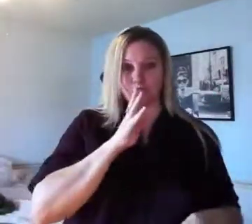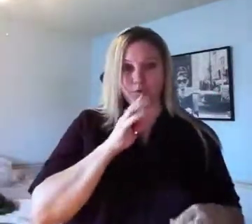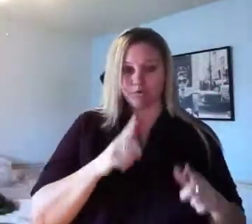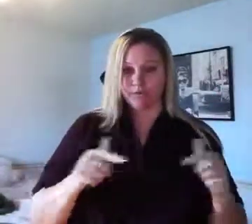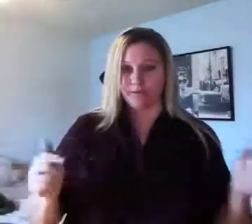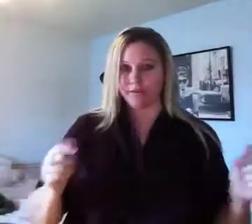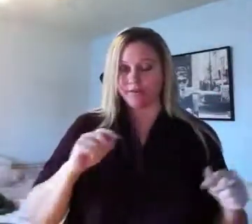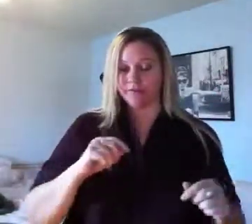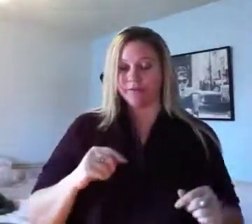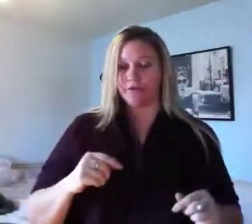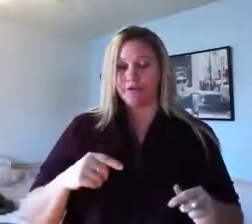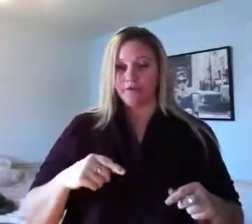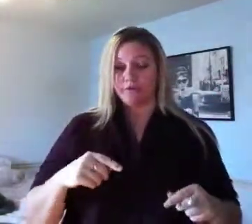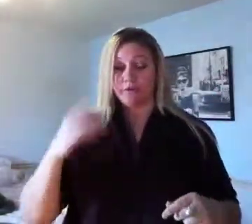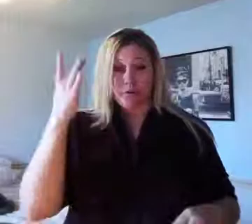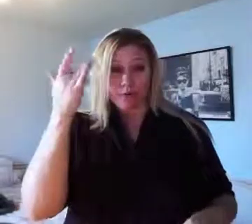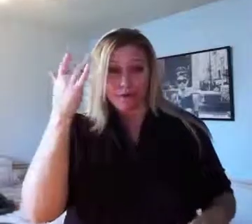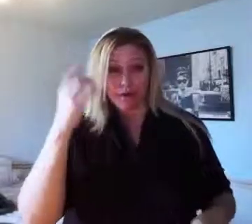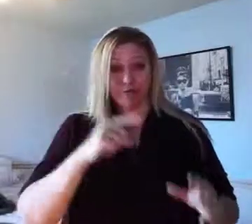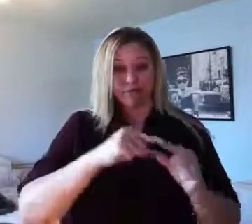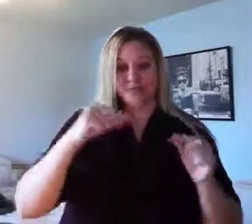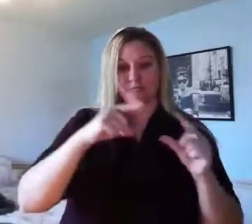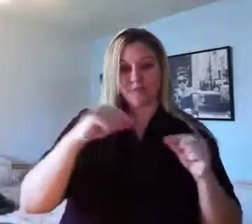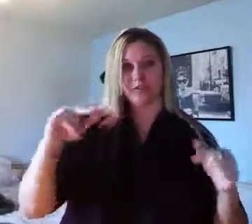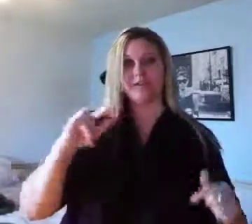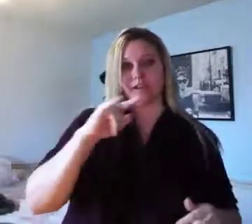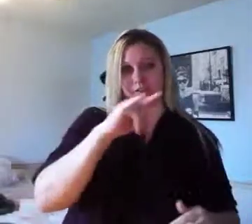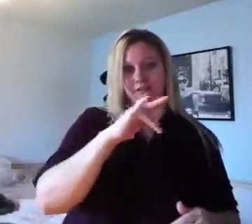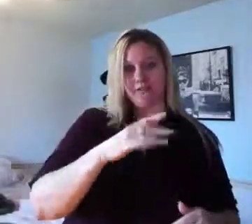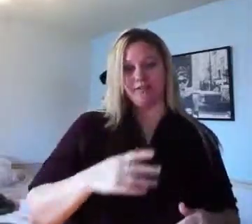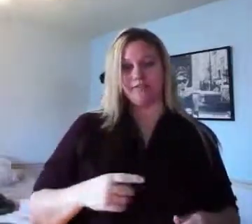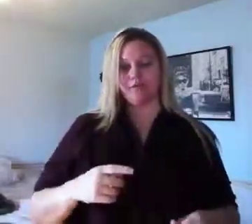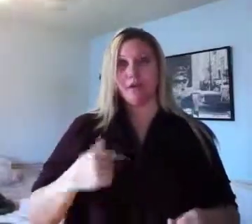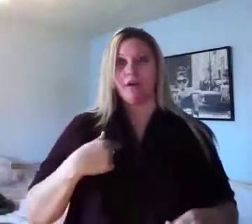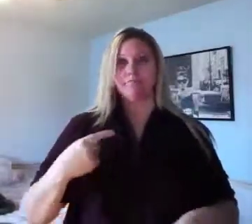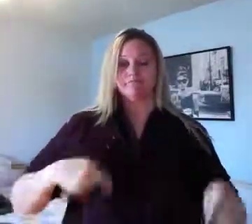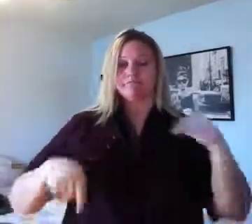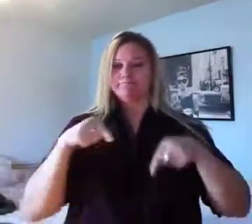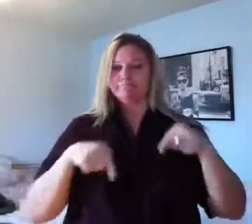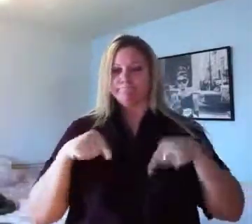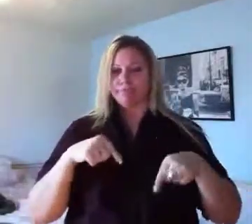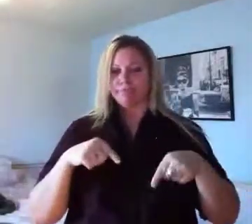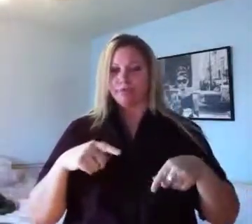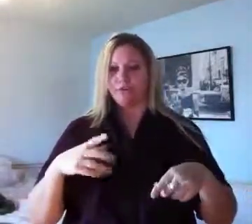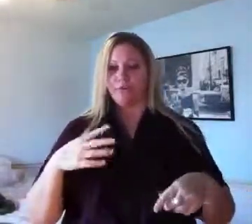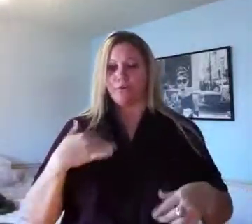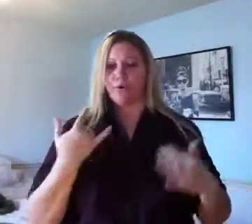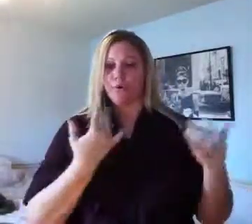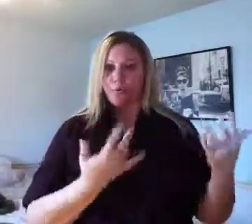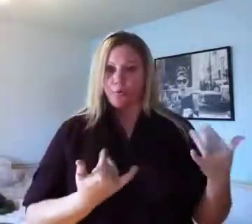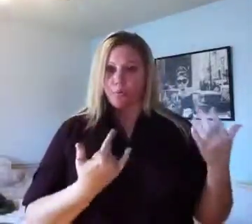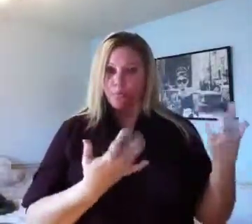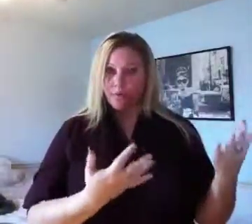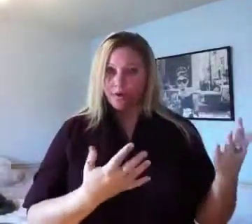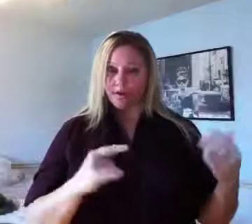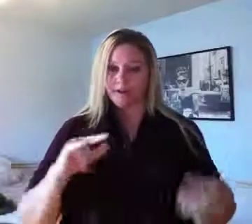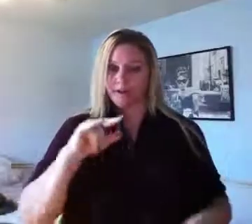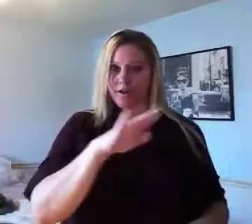back and add that when we were on the tarmac in North Carolina, the flight attendants were standing out